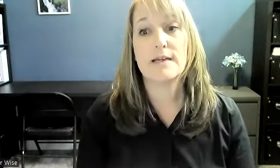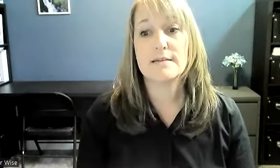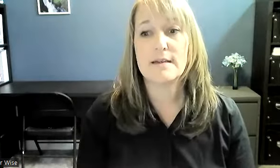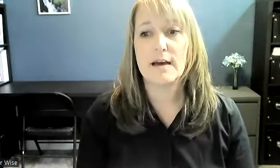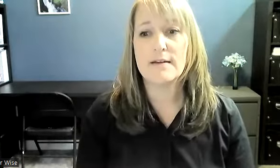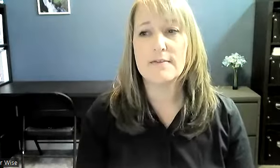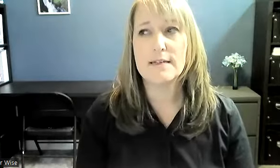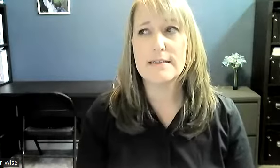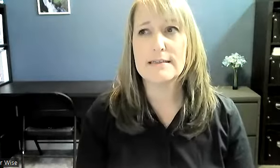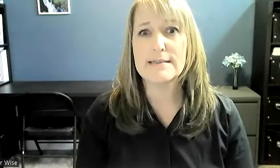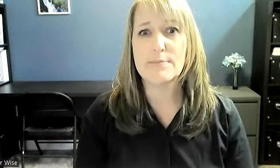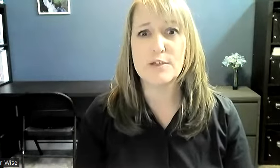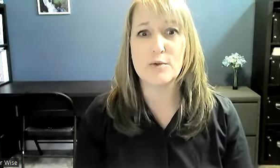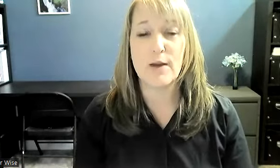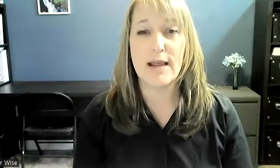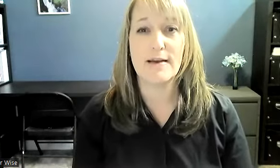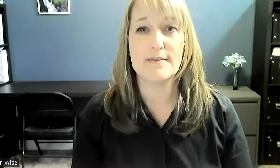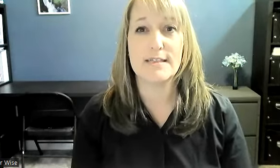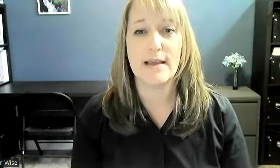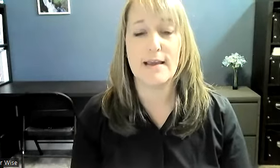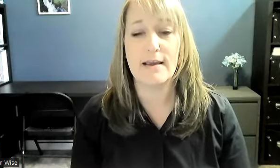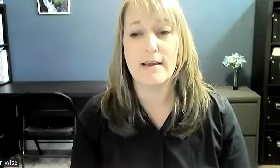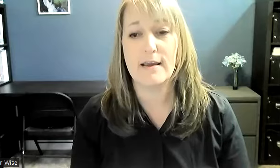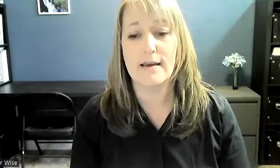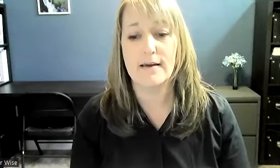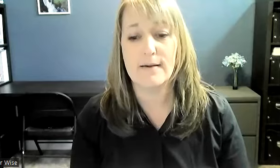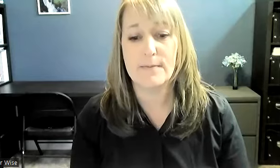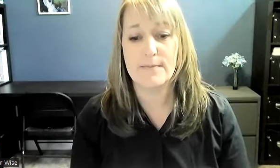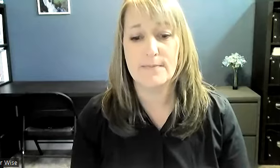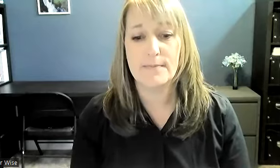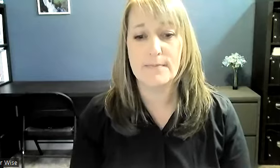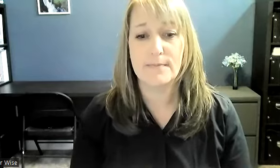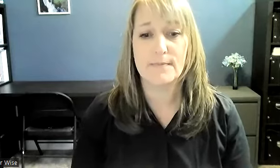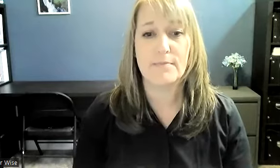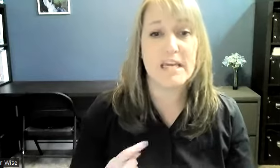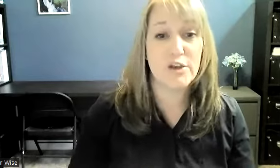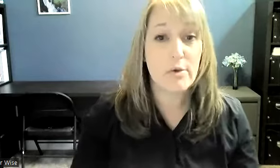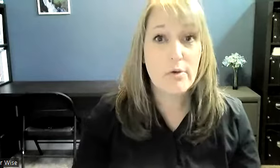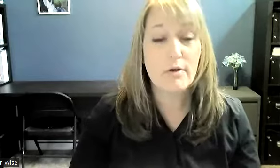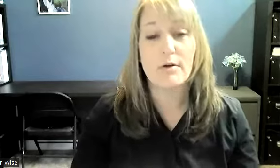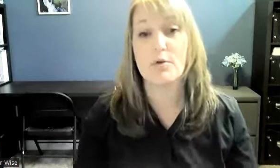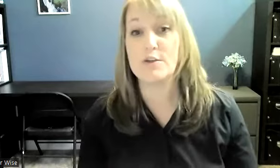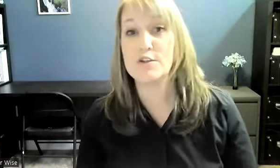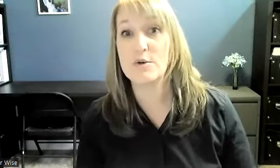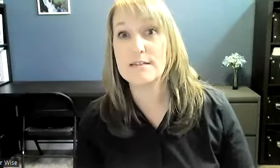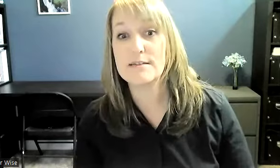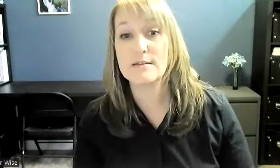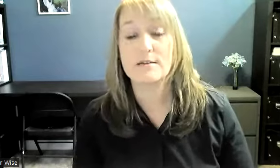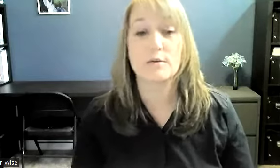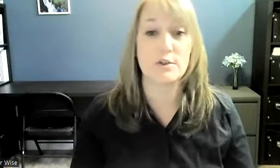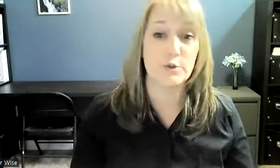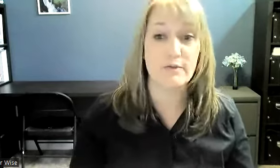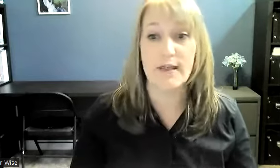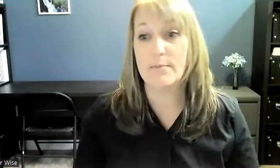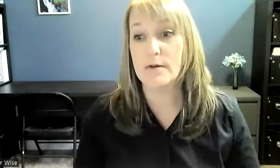is kind of a special way of saying me and you, or the two of us, or the two of them,